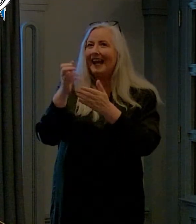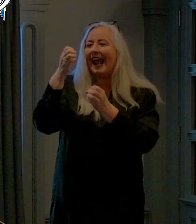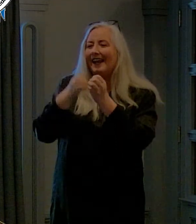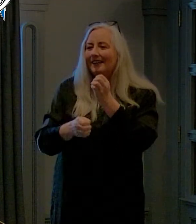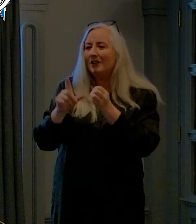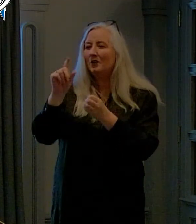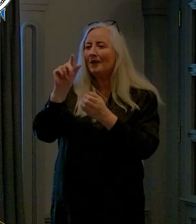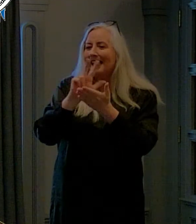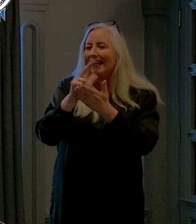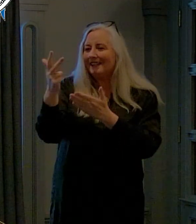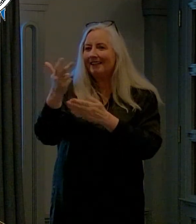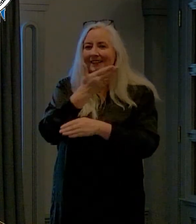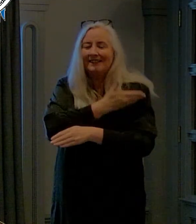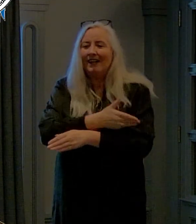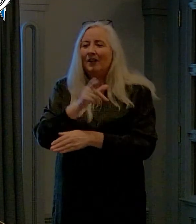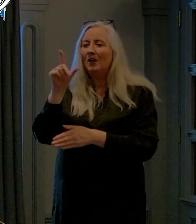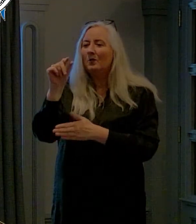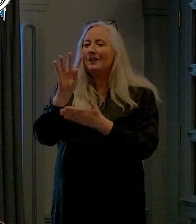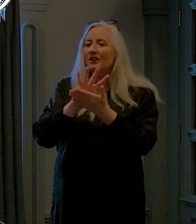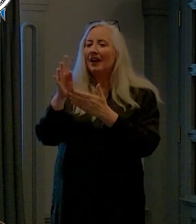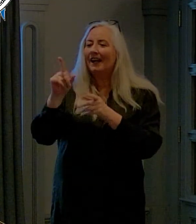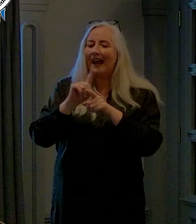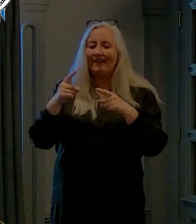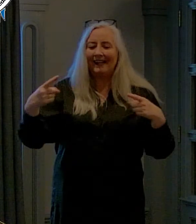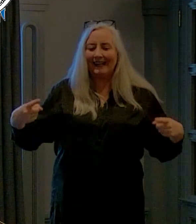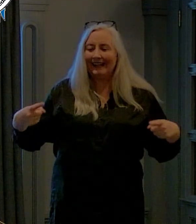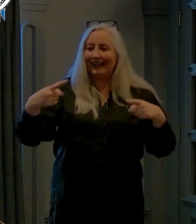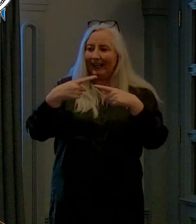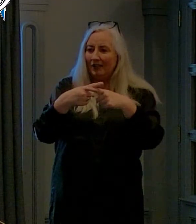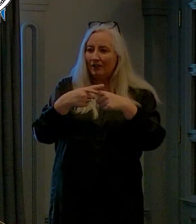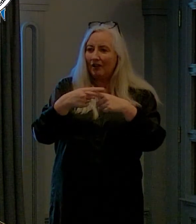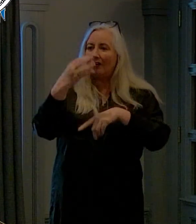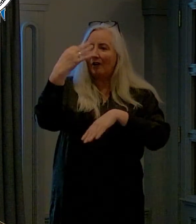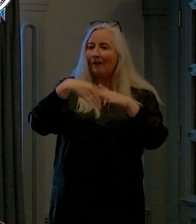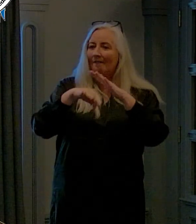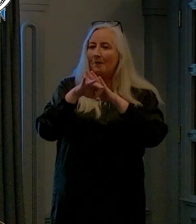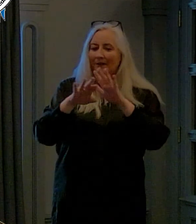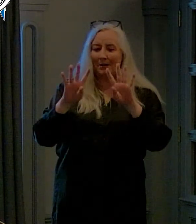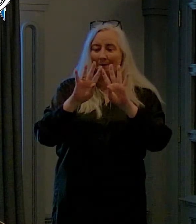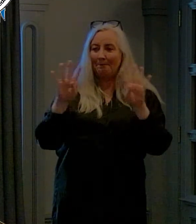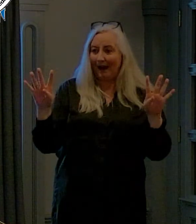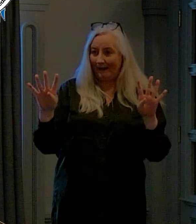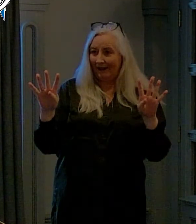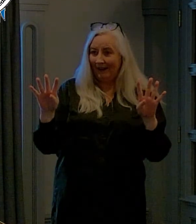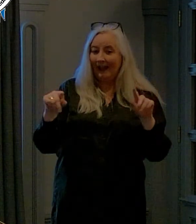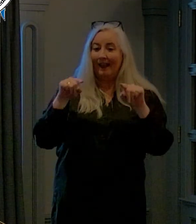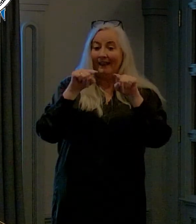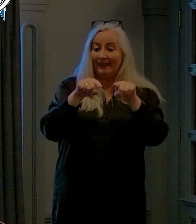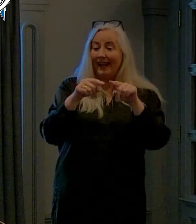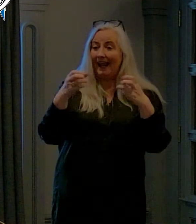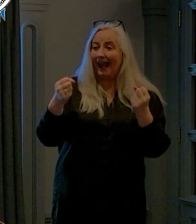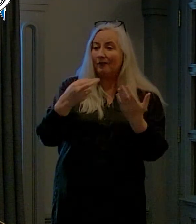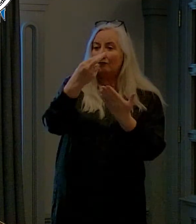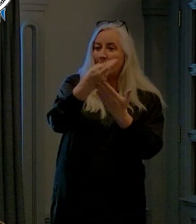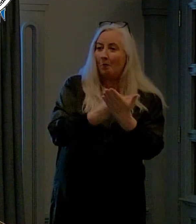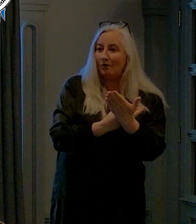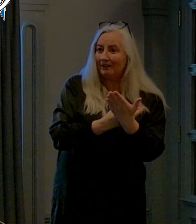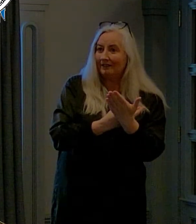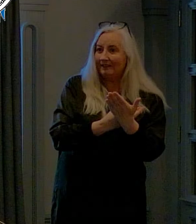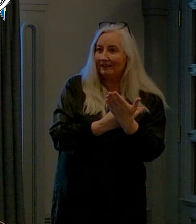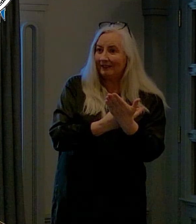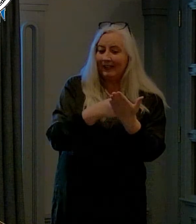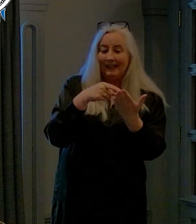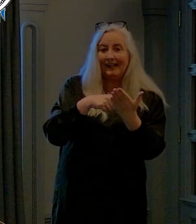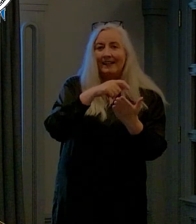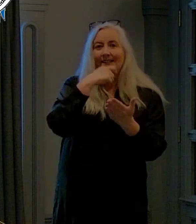2018, 2019, when the Intergovernmental Panel on Climate Change came out with a report that said essentially we have